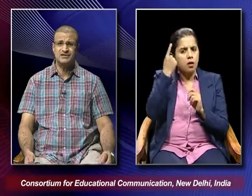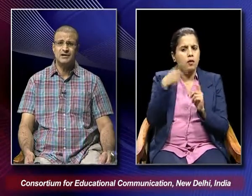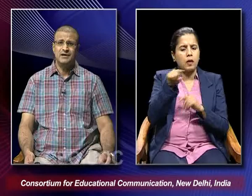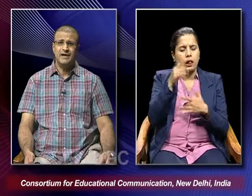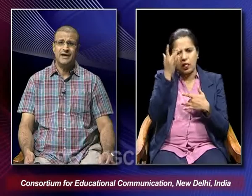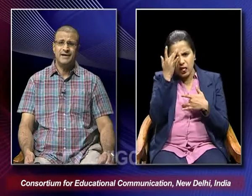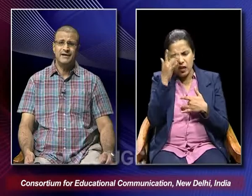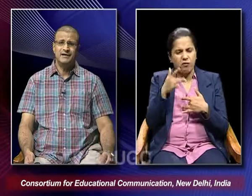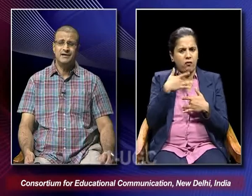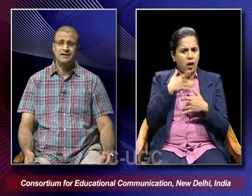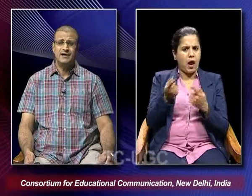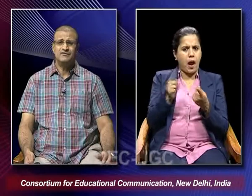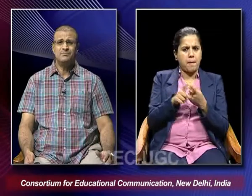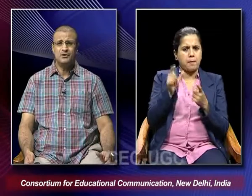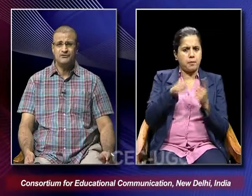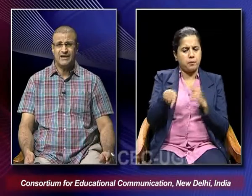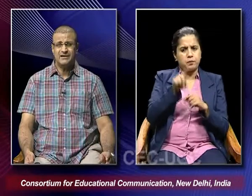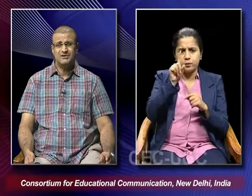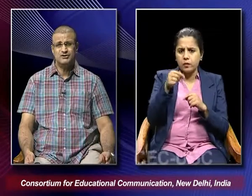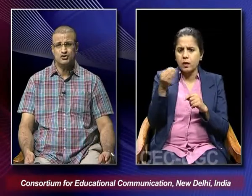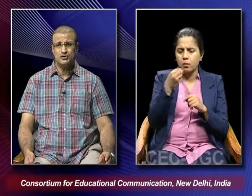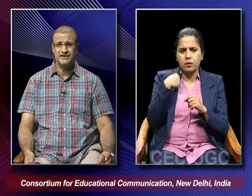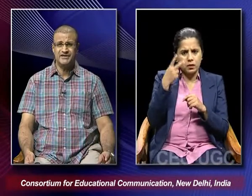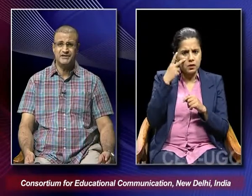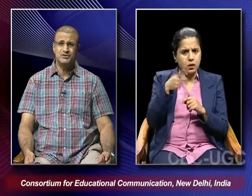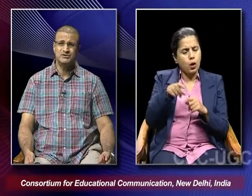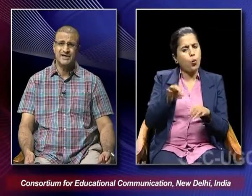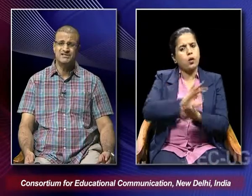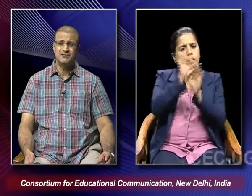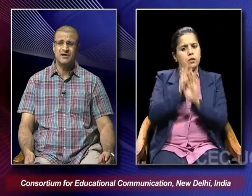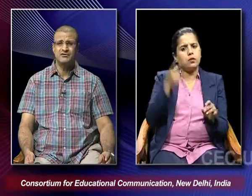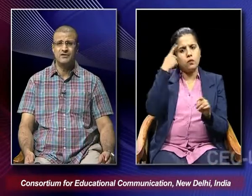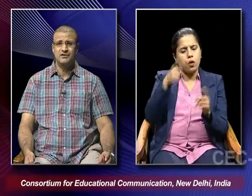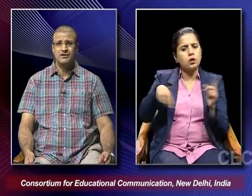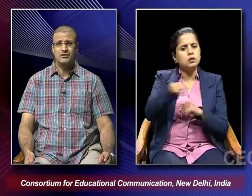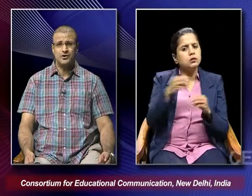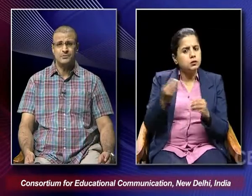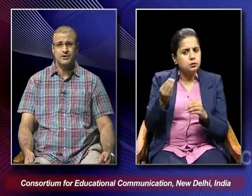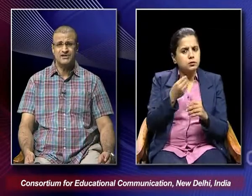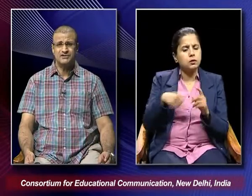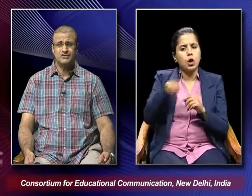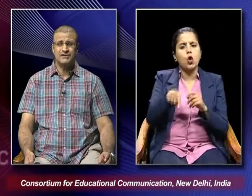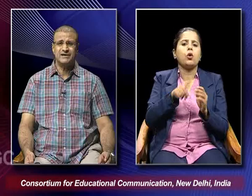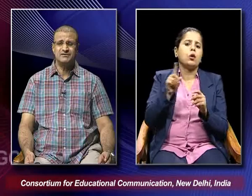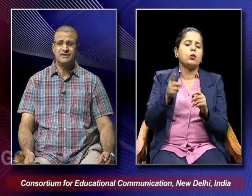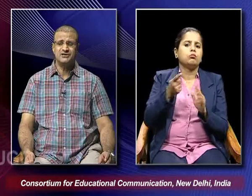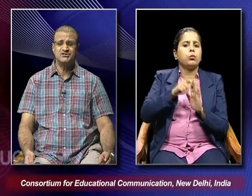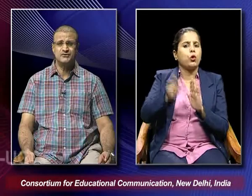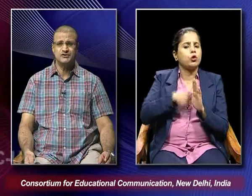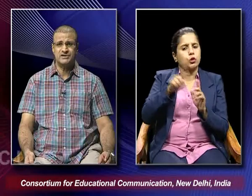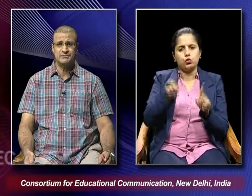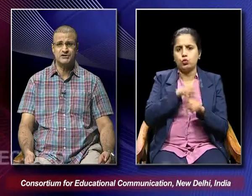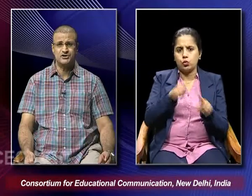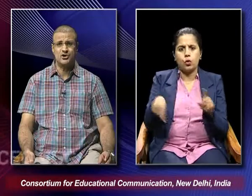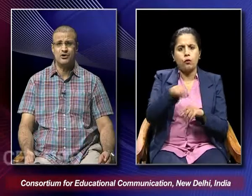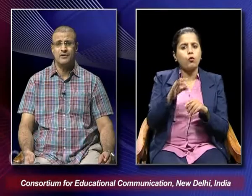illness. And at one point of time, he is also ready to sign some kind of a wrong project so that the family's future